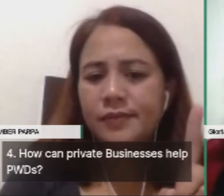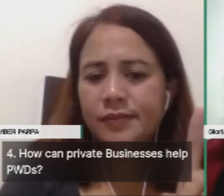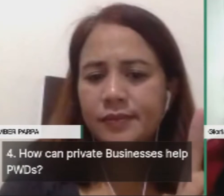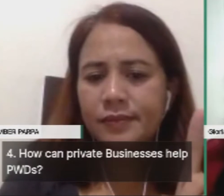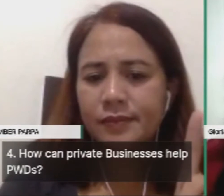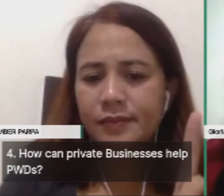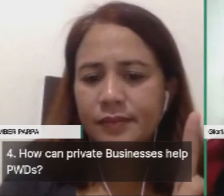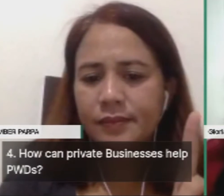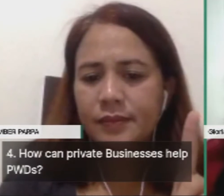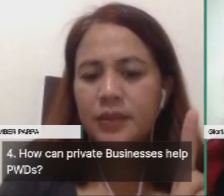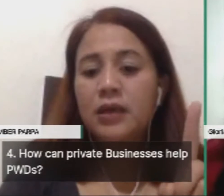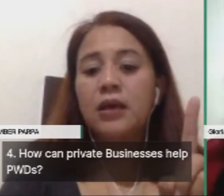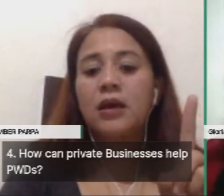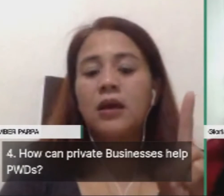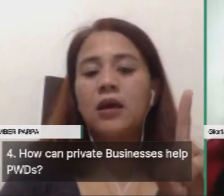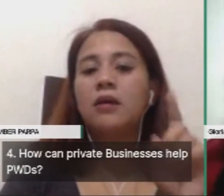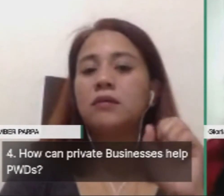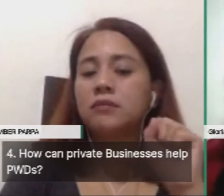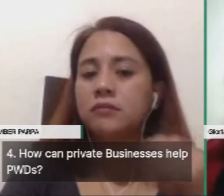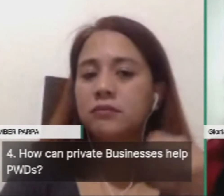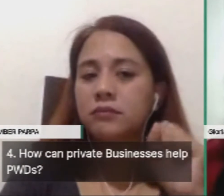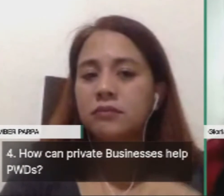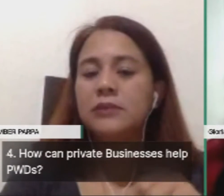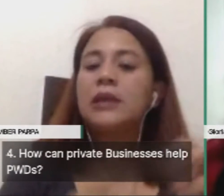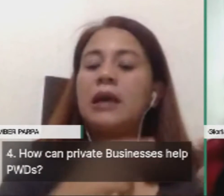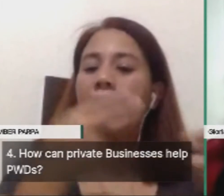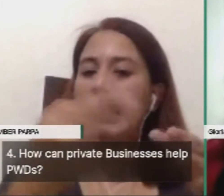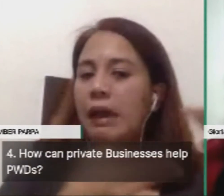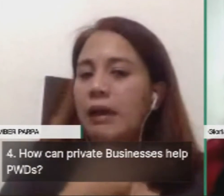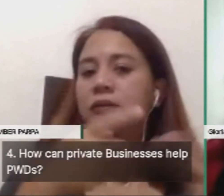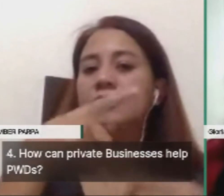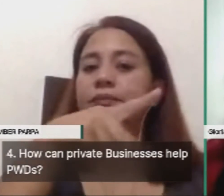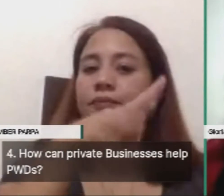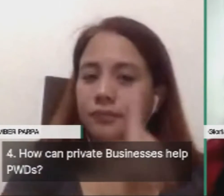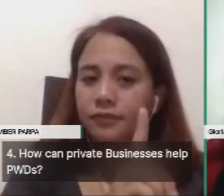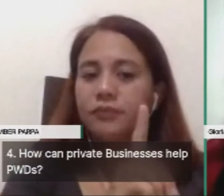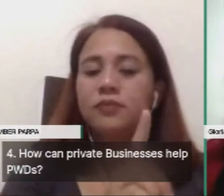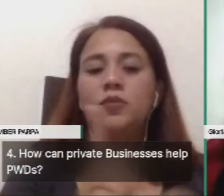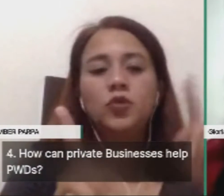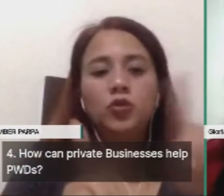number 4. By hiring PWDs at least 1%.